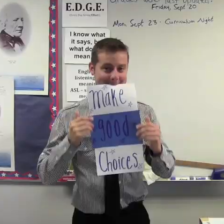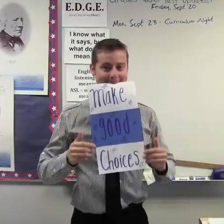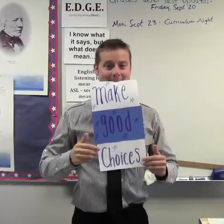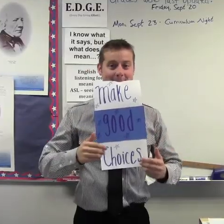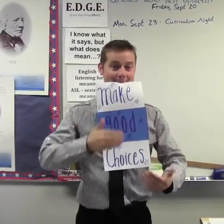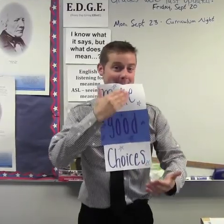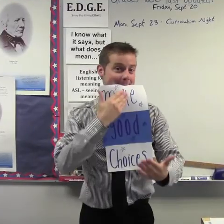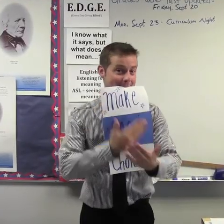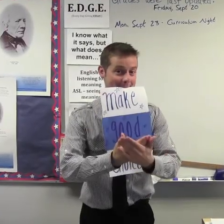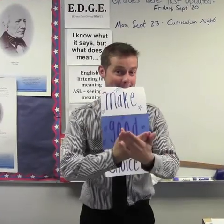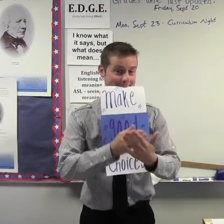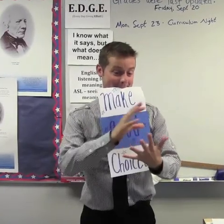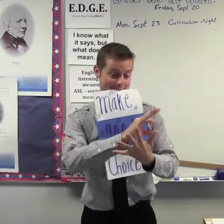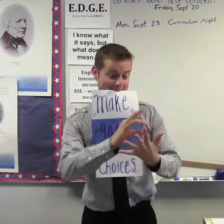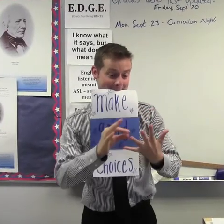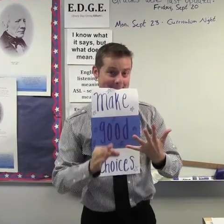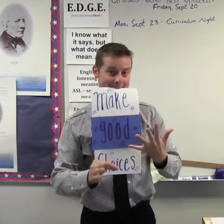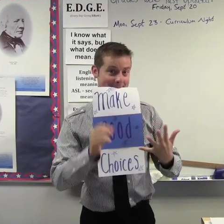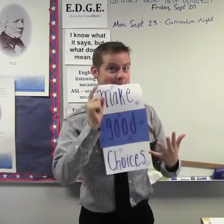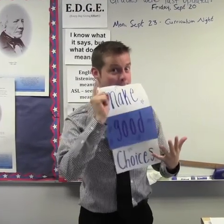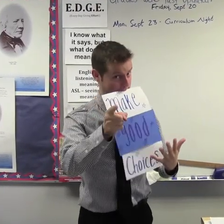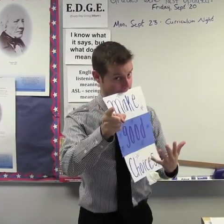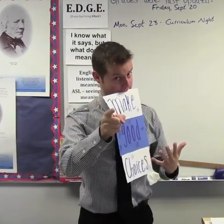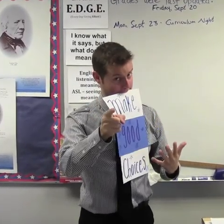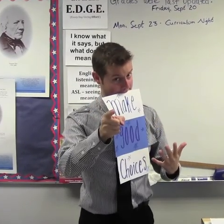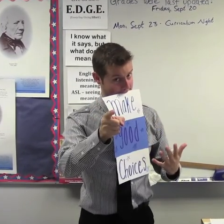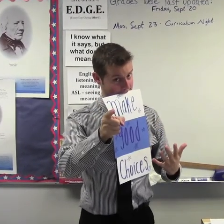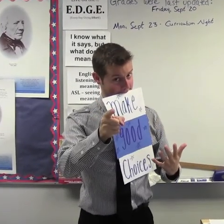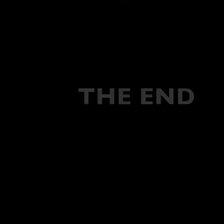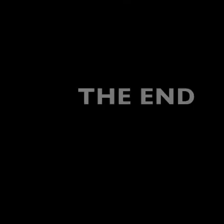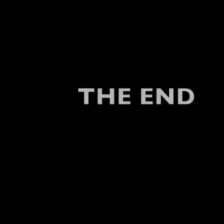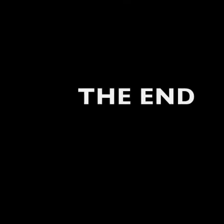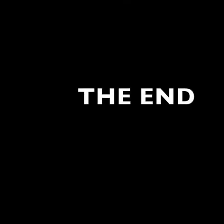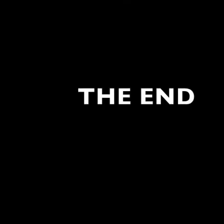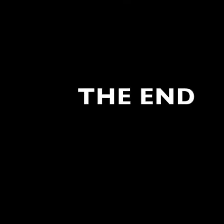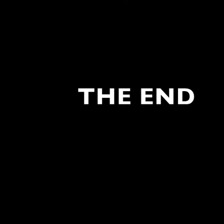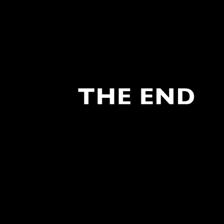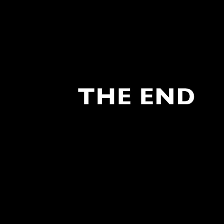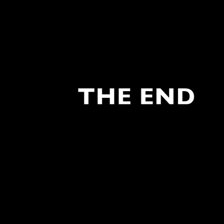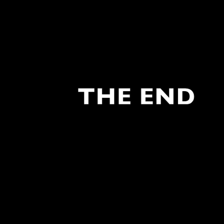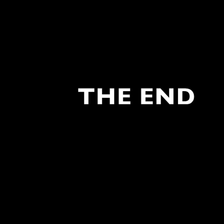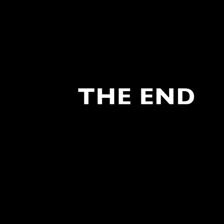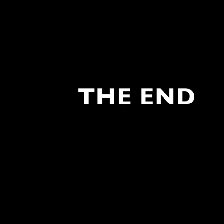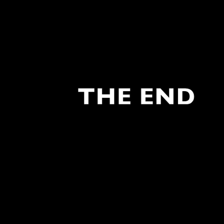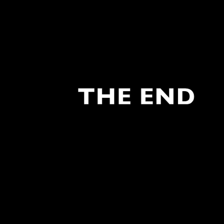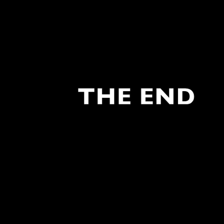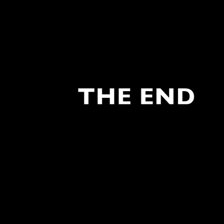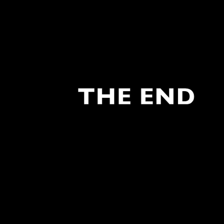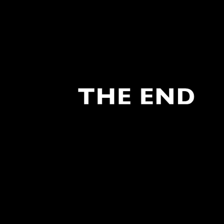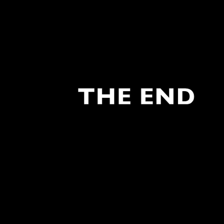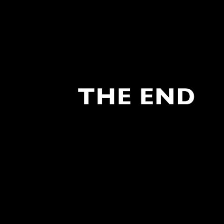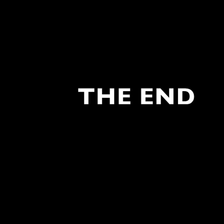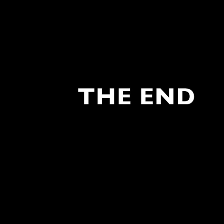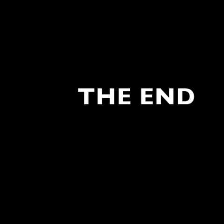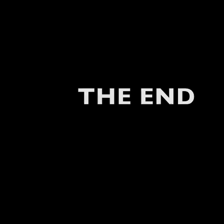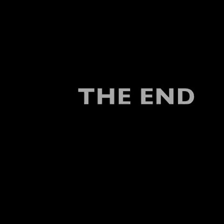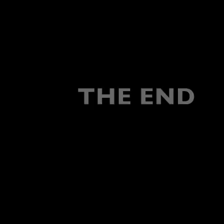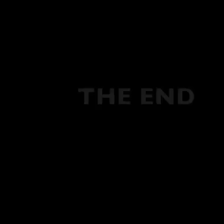Hopelessly, I feel like there might be something that I'm gonna miss. Hopelessly, I feel like the window... Hopelessly, Hopelessly,